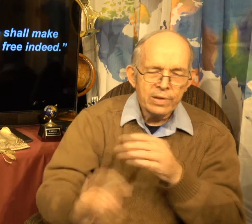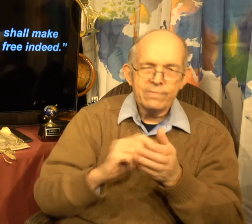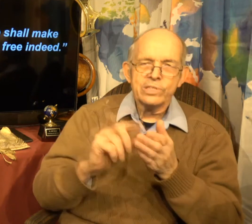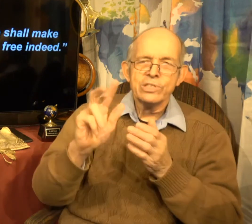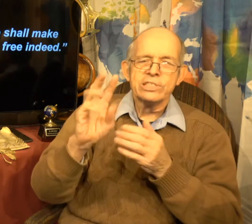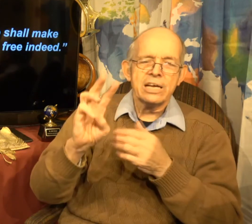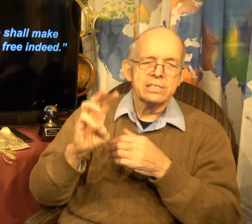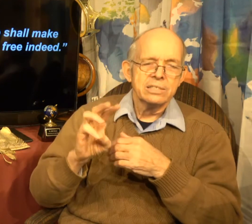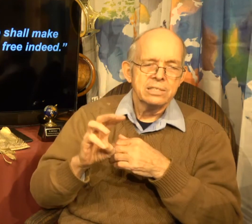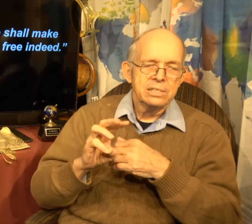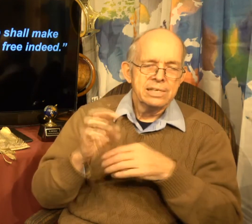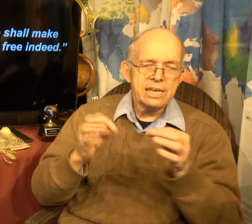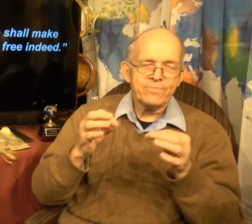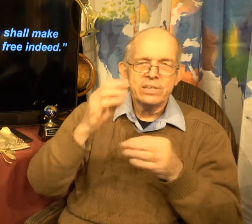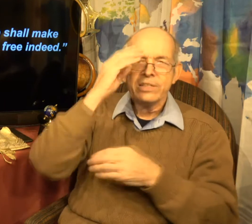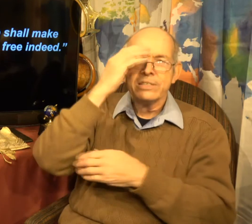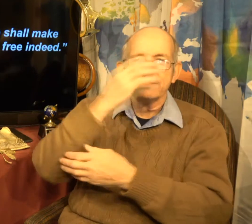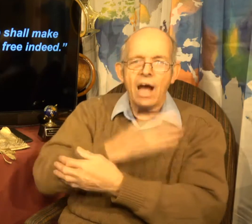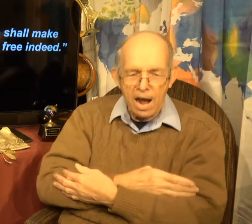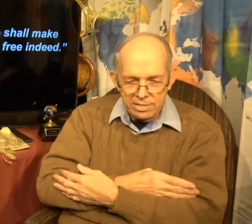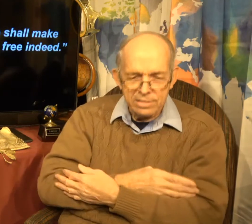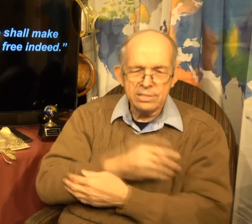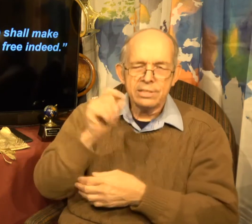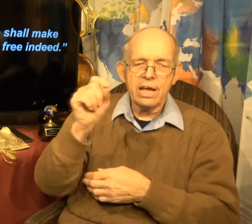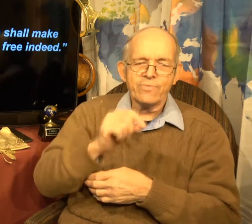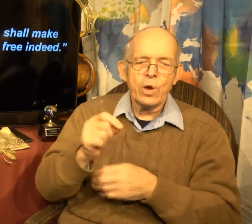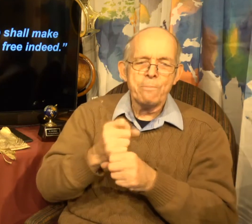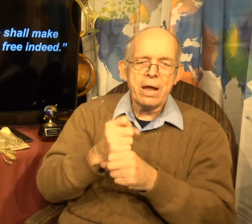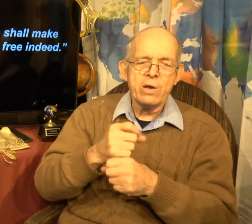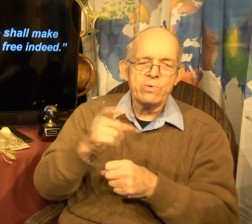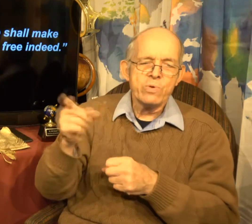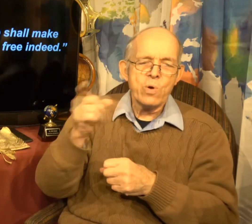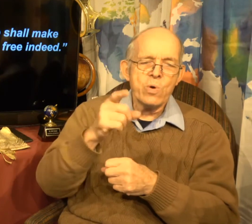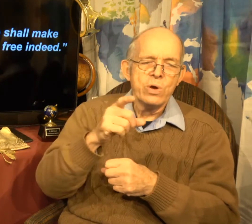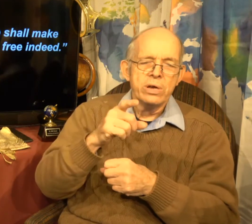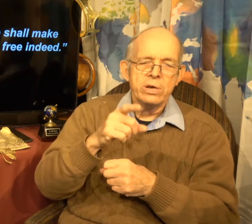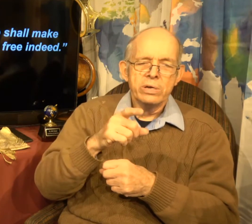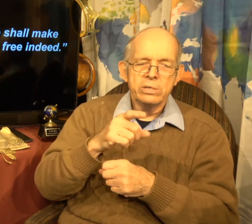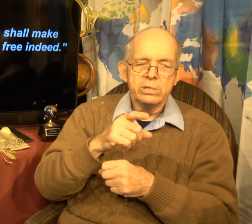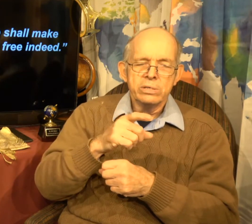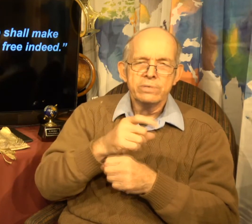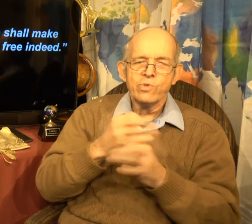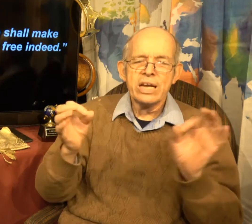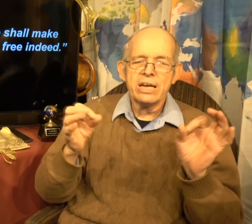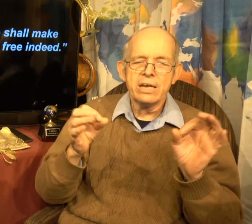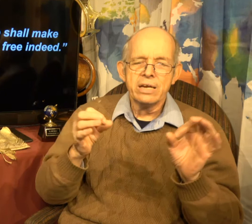truth. But they say, if the Son that will make you free,